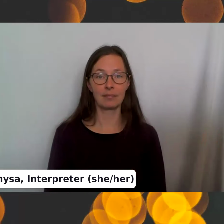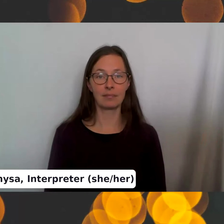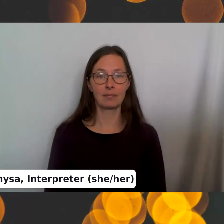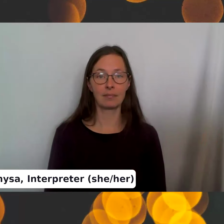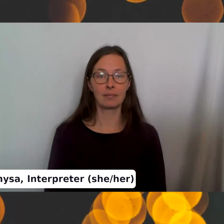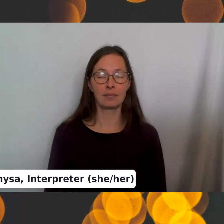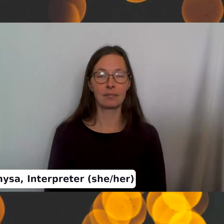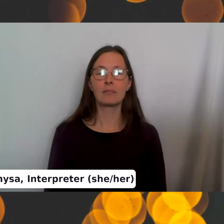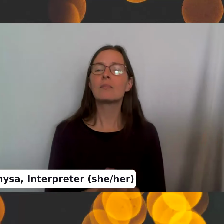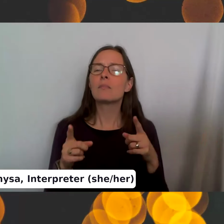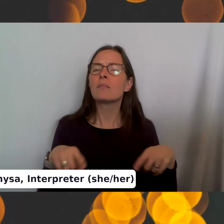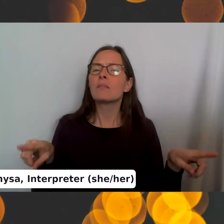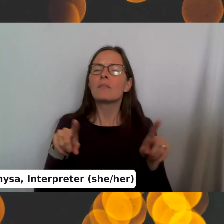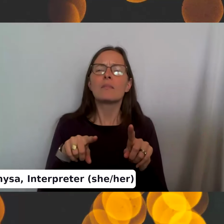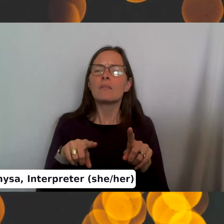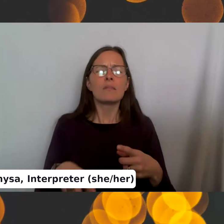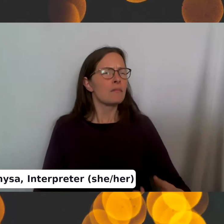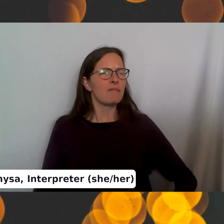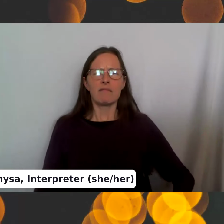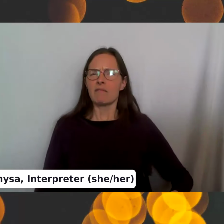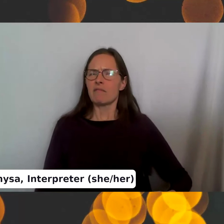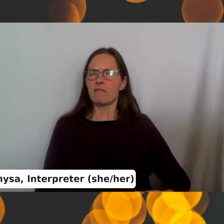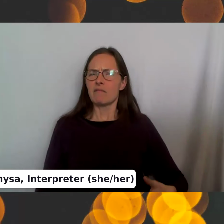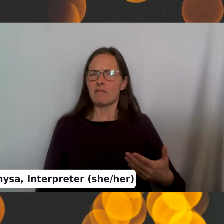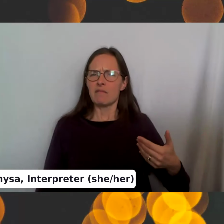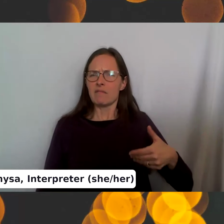Just intuitively, what do you think this is all about?